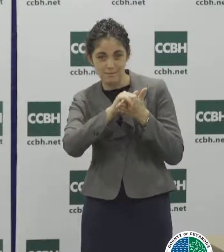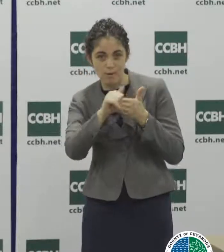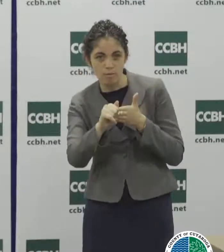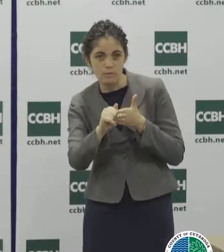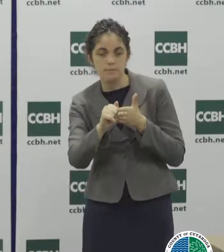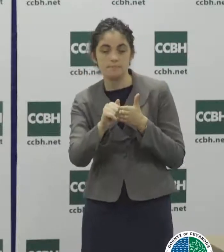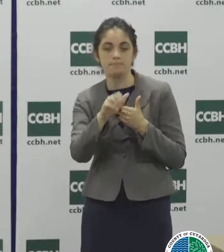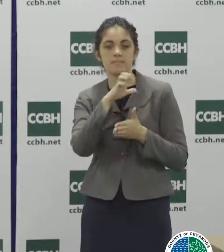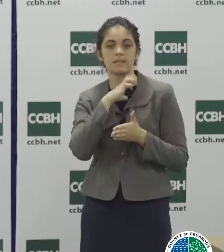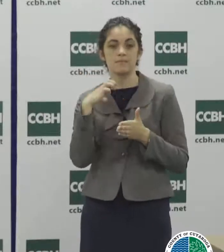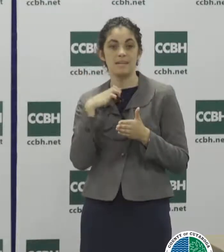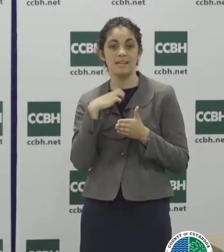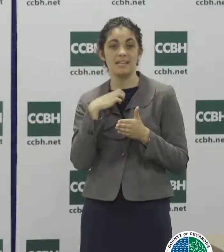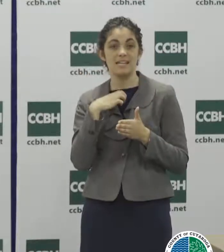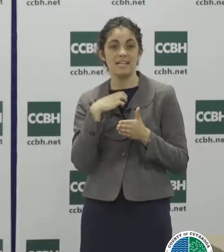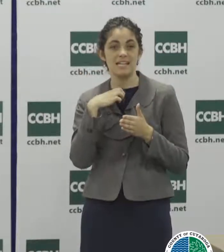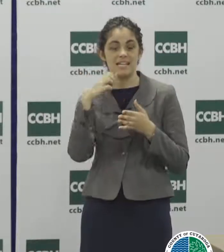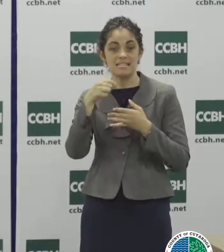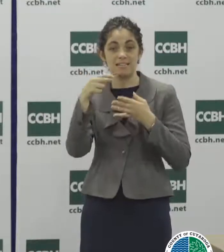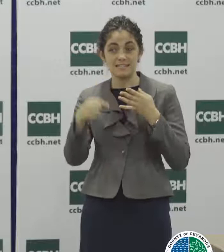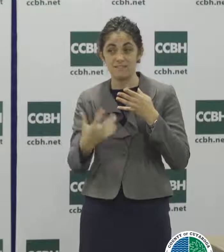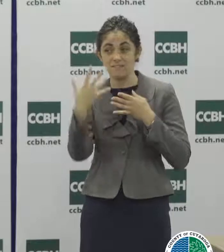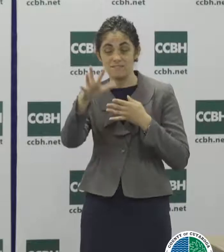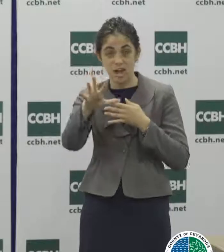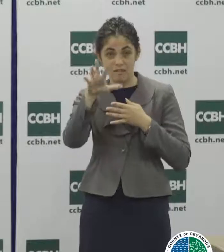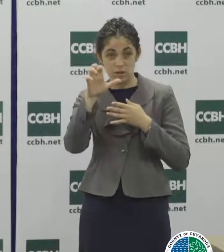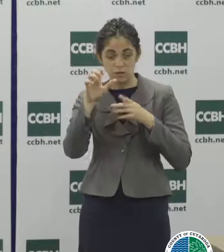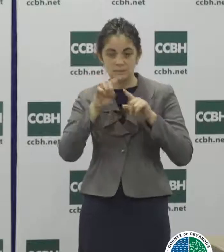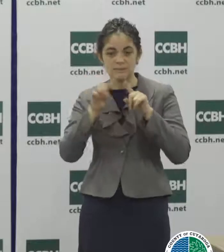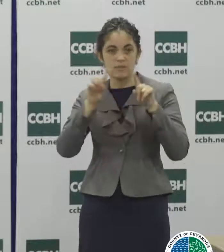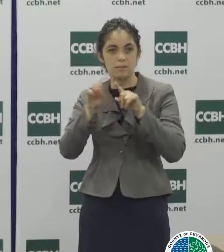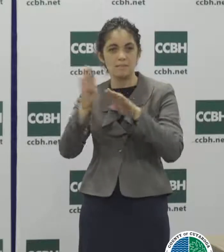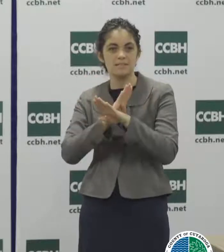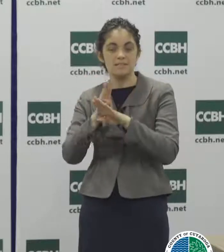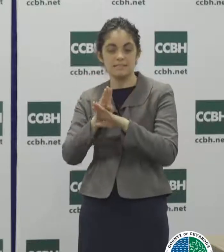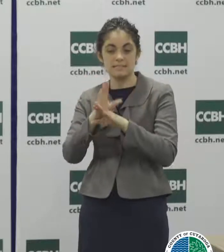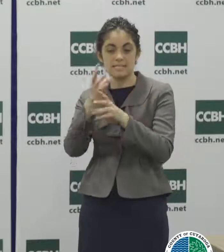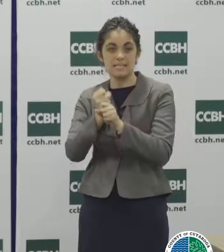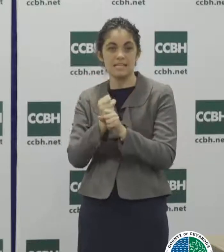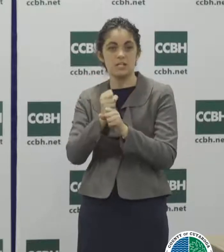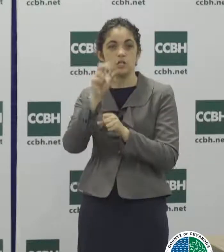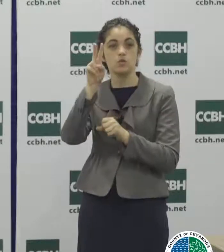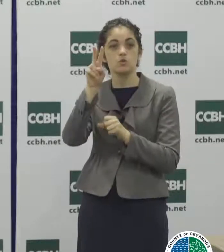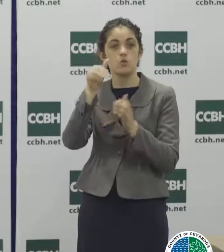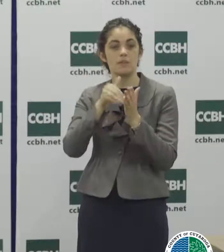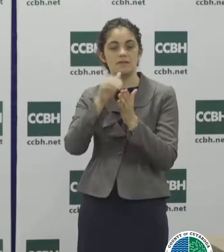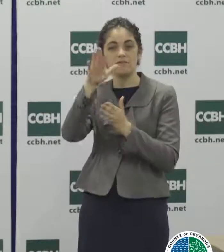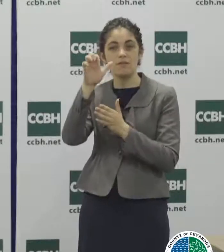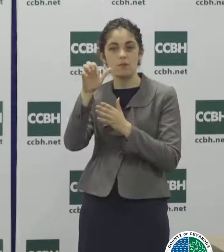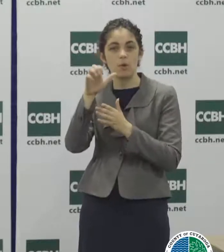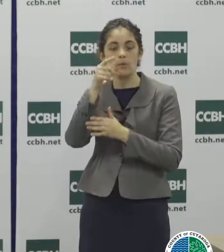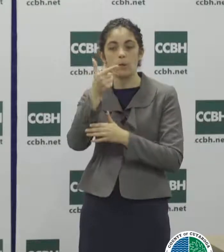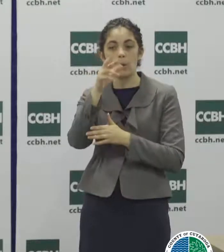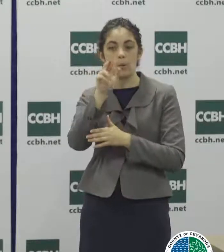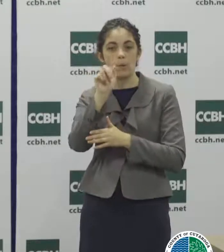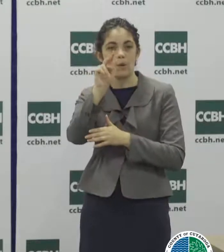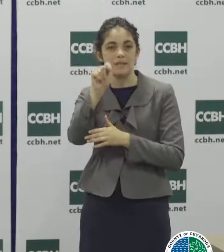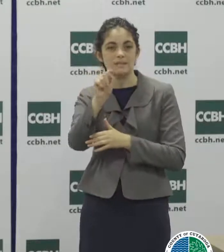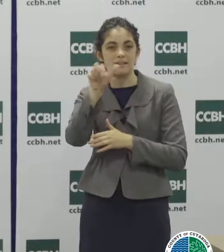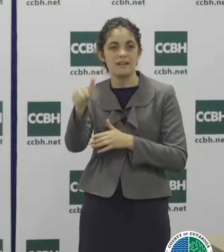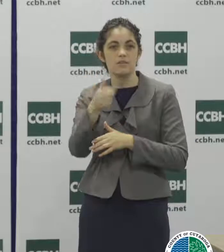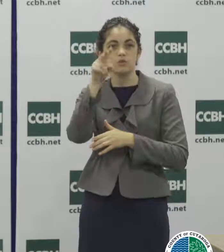The committee has selected 500 small businesses to receive $2,500 grants, and